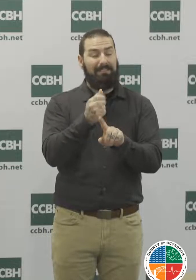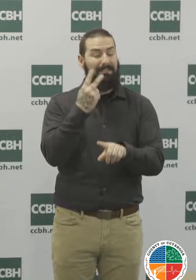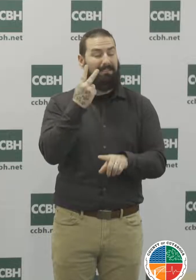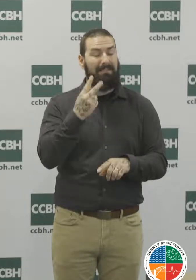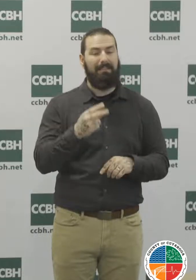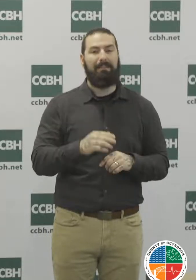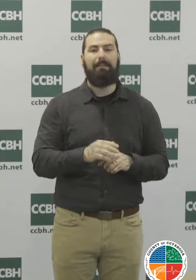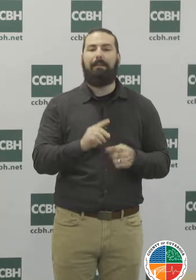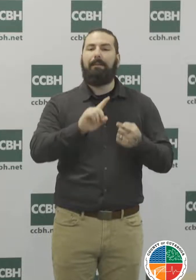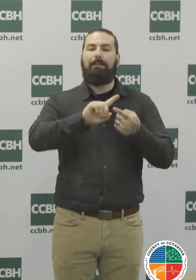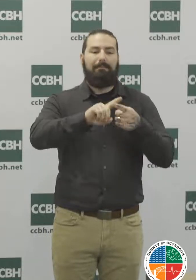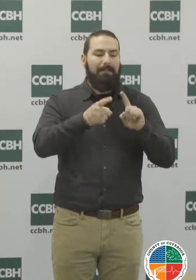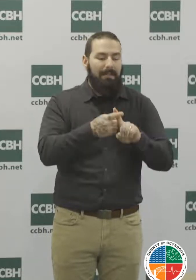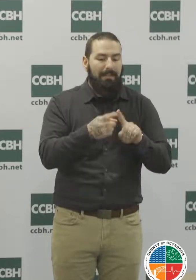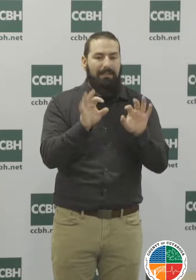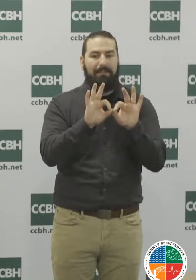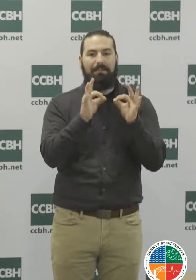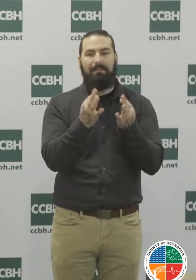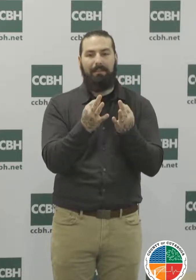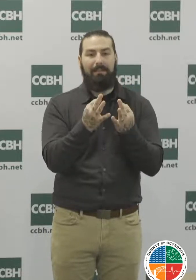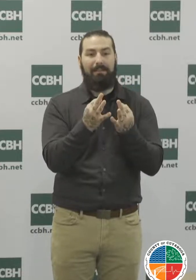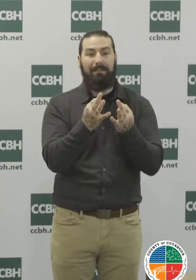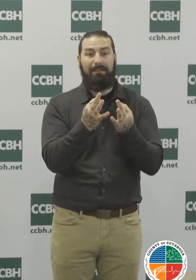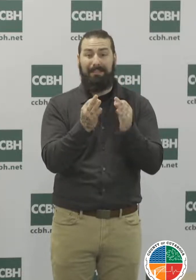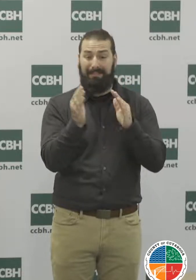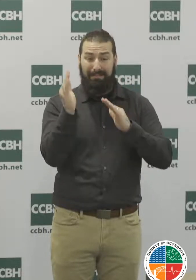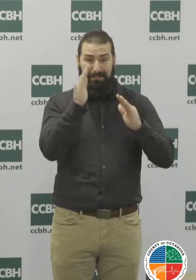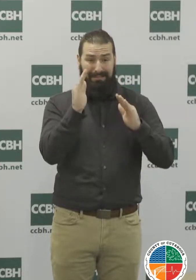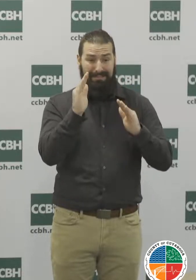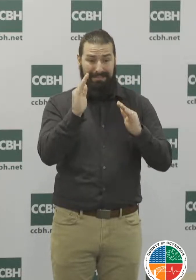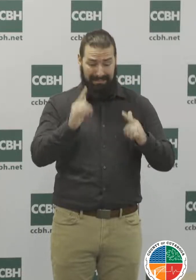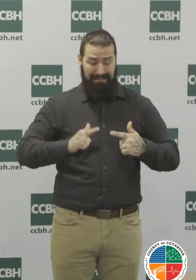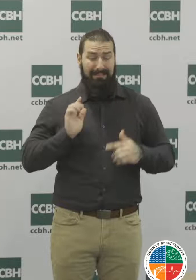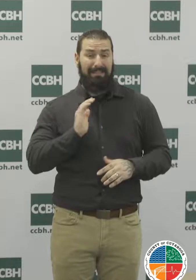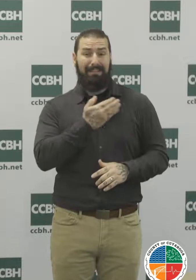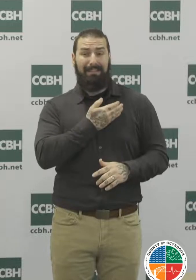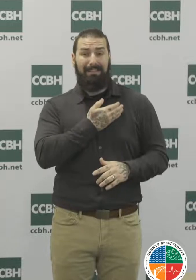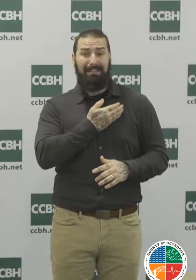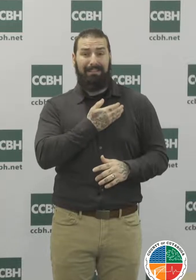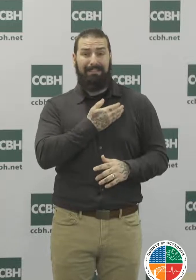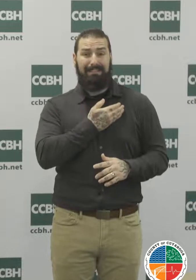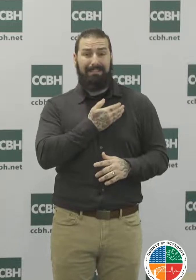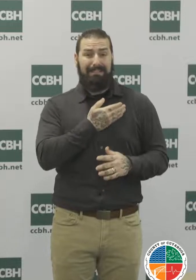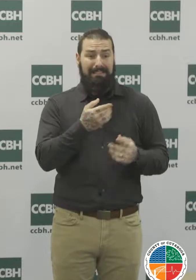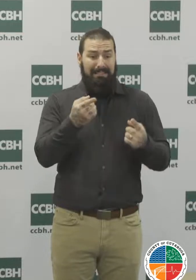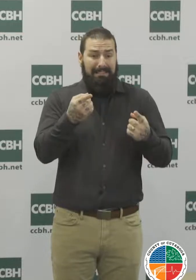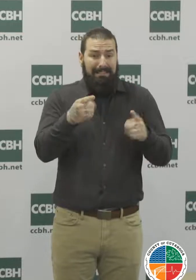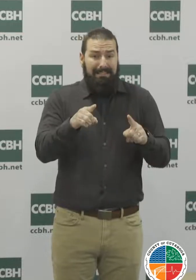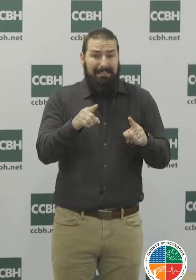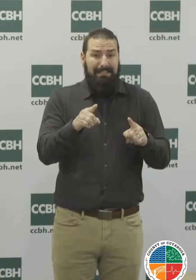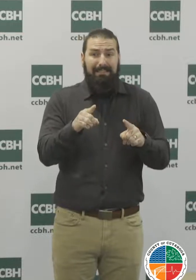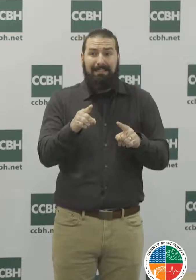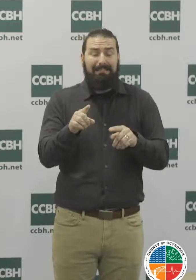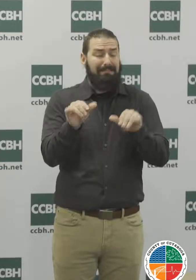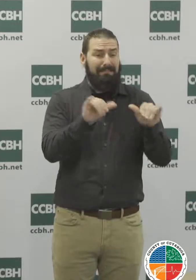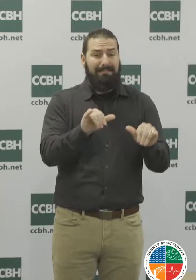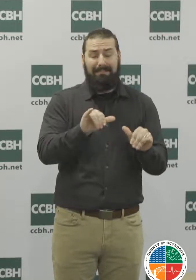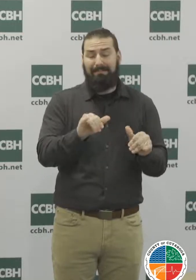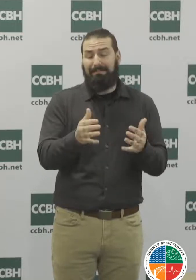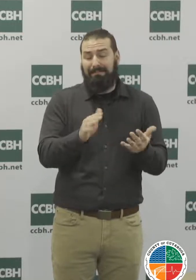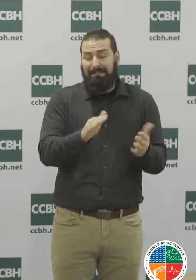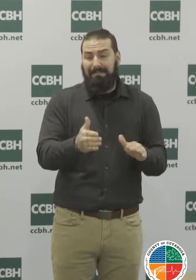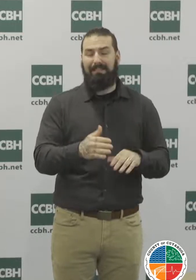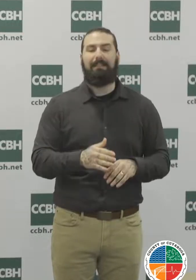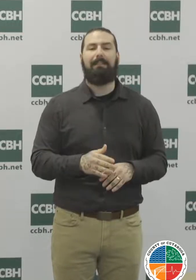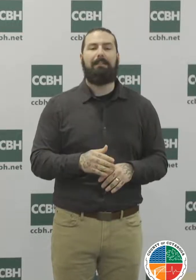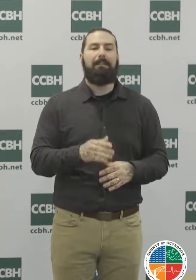friends, and worry that our lives will be ended in the same way. It's a feeling of being powerless and unable